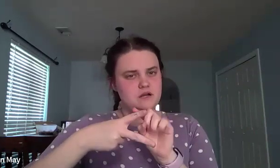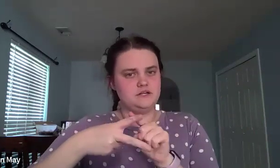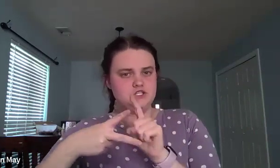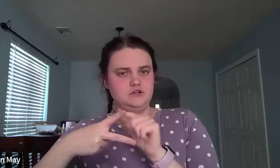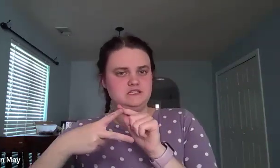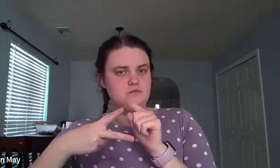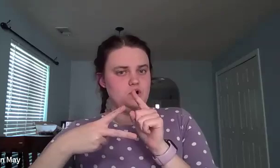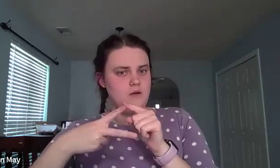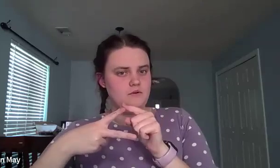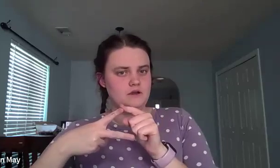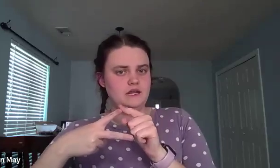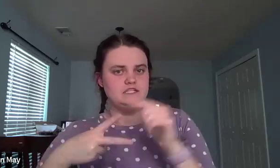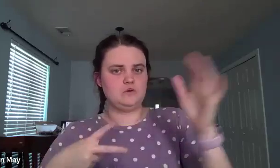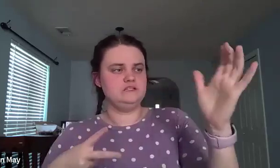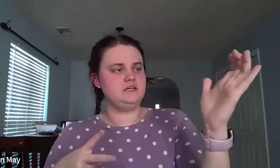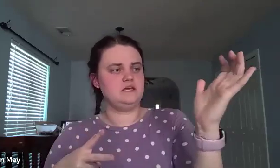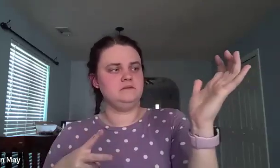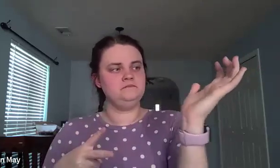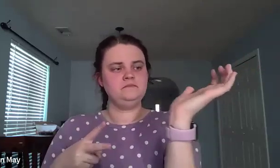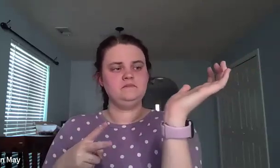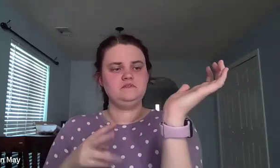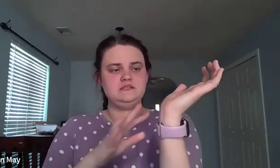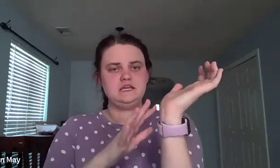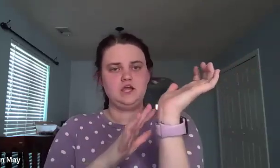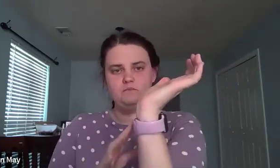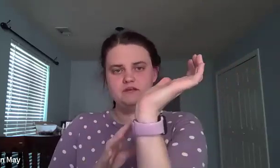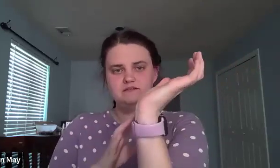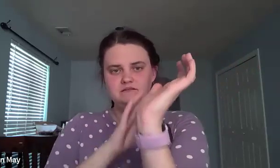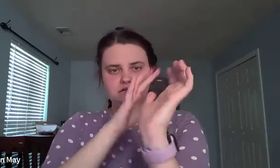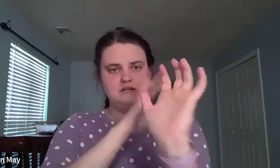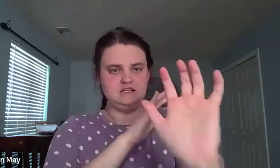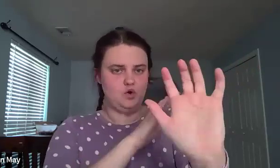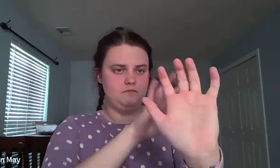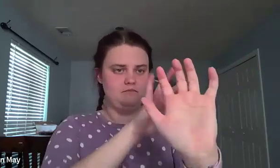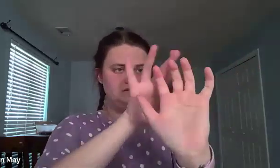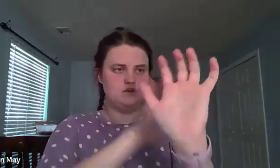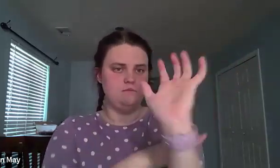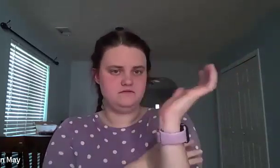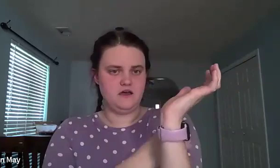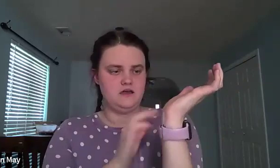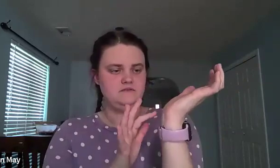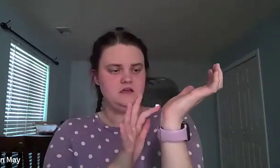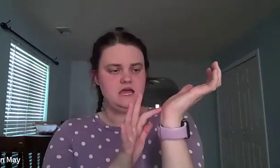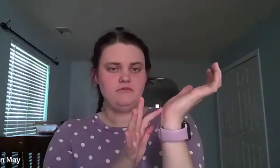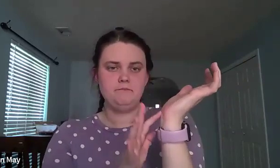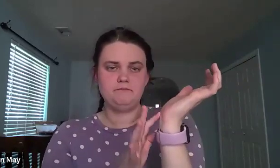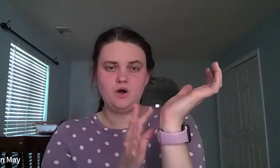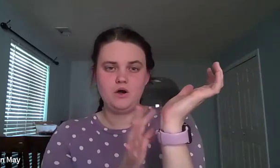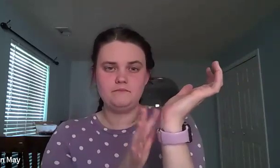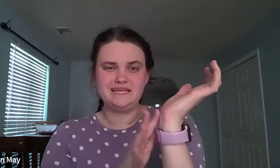I'm about to show you is the more common one, and it's going to be this like open, like it's so bent open 5, and the palm base